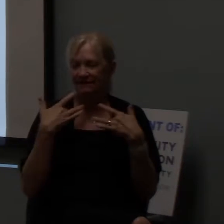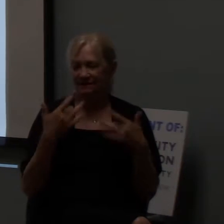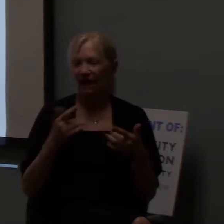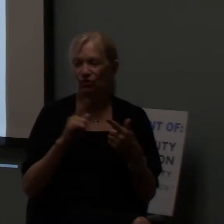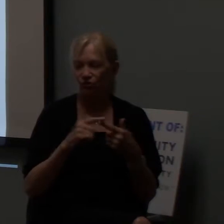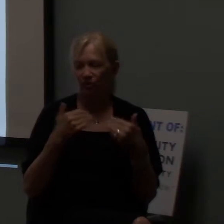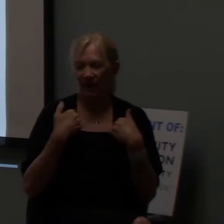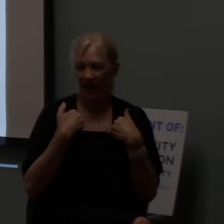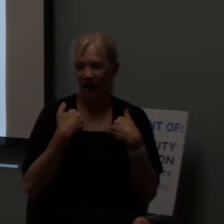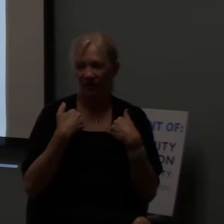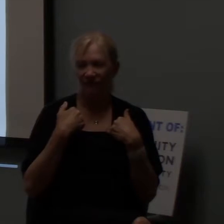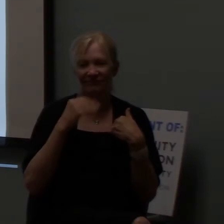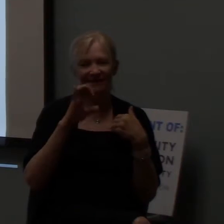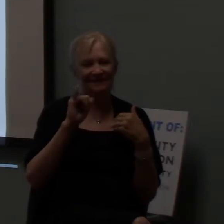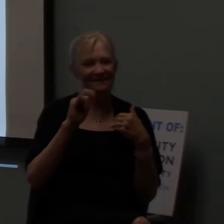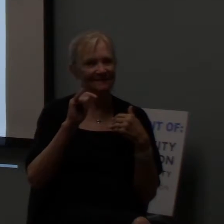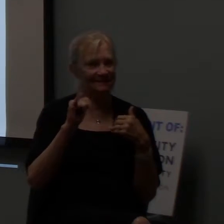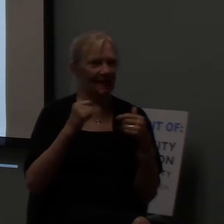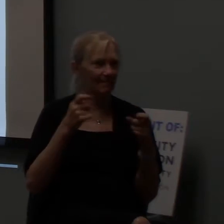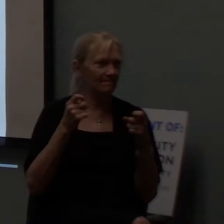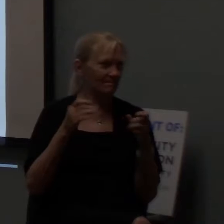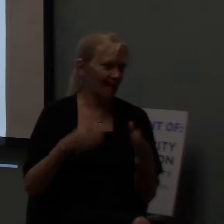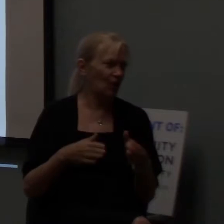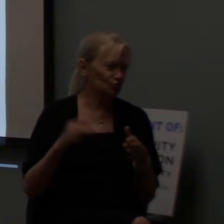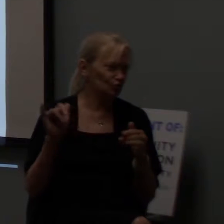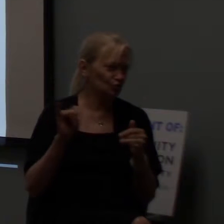a city manager too. So,